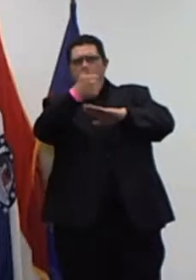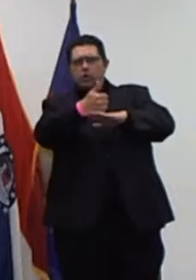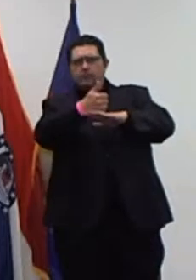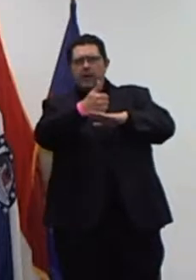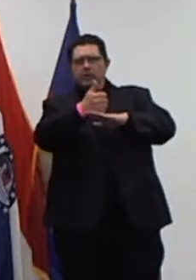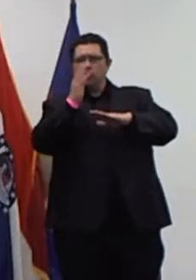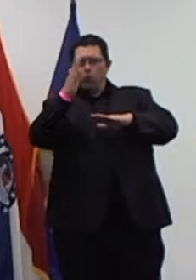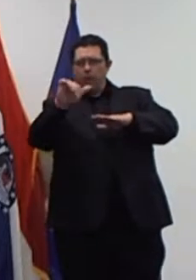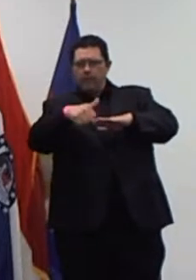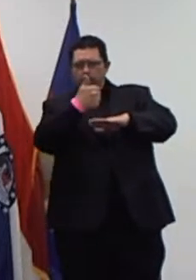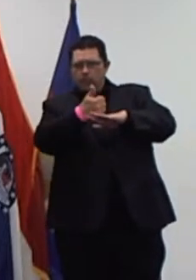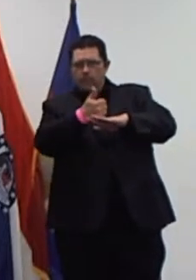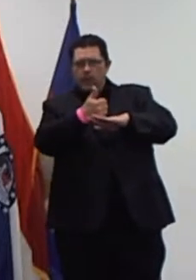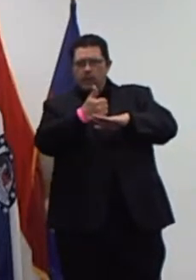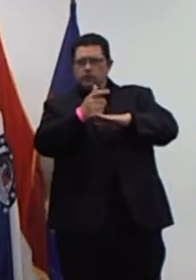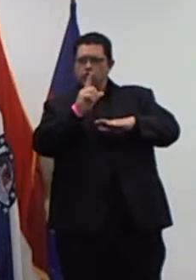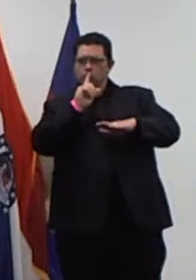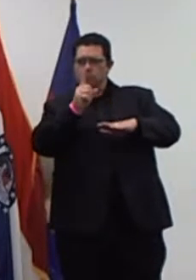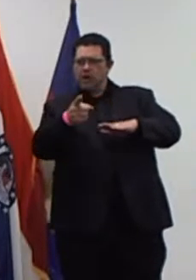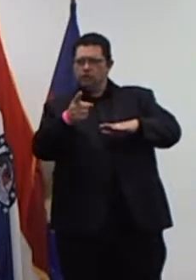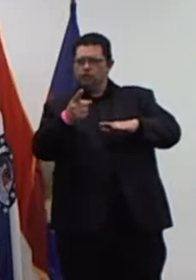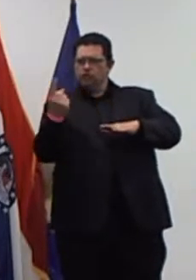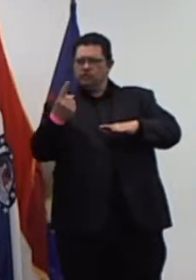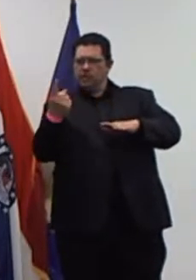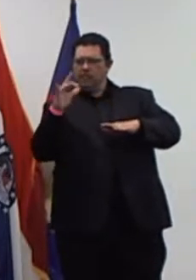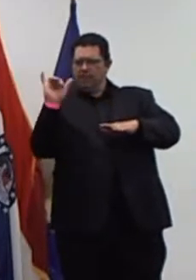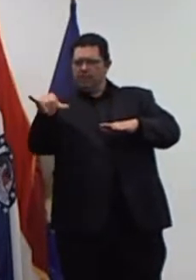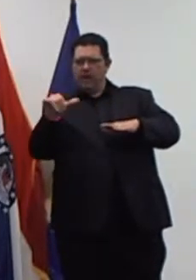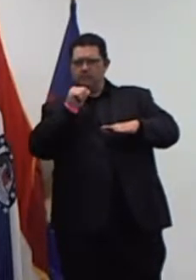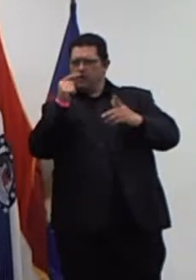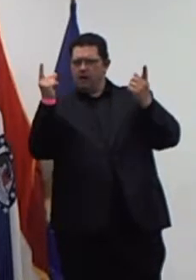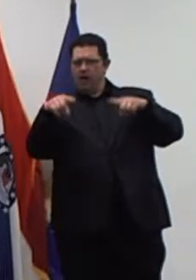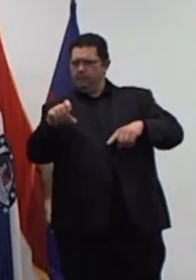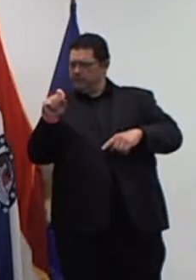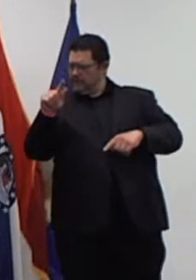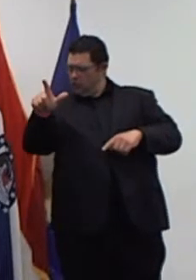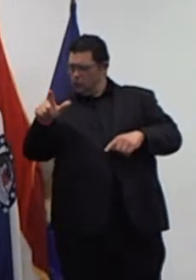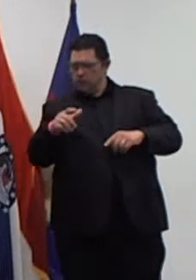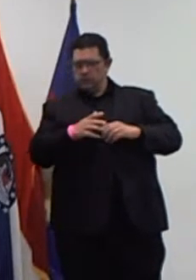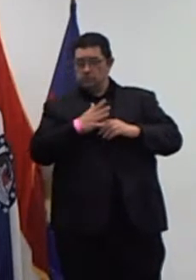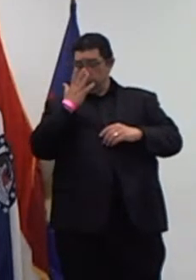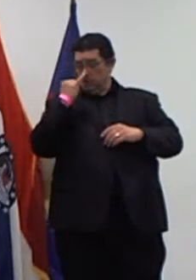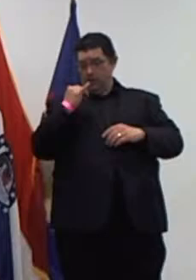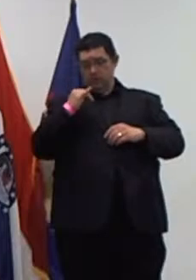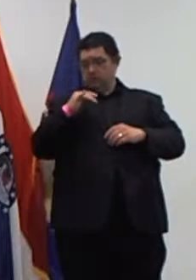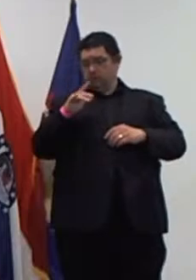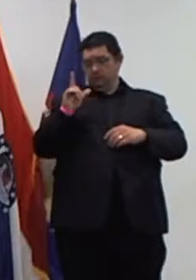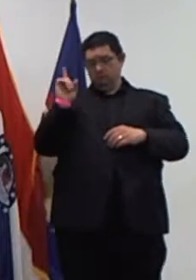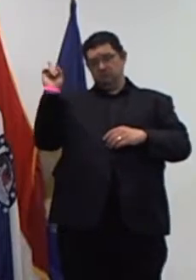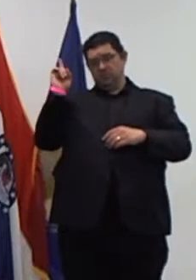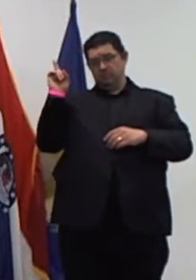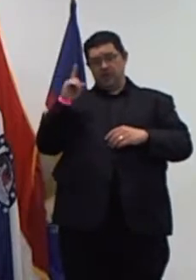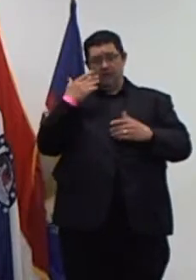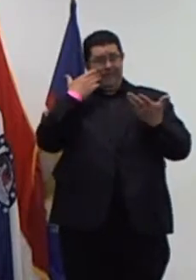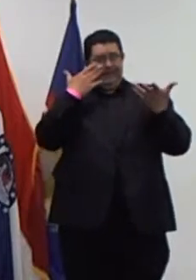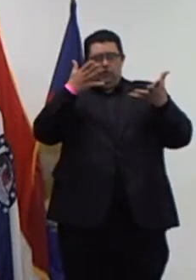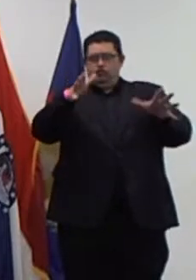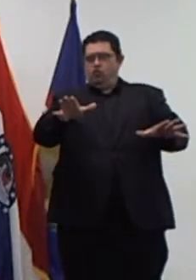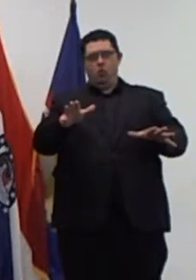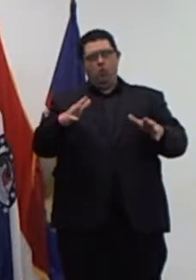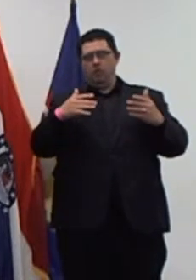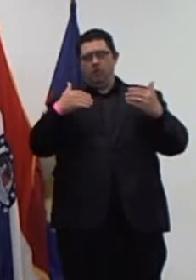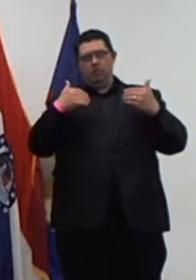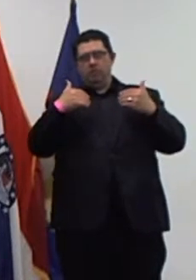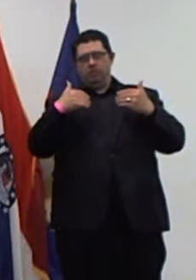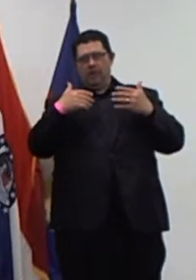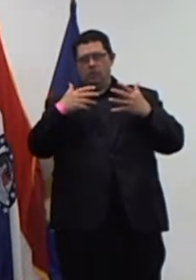place to make sure that something like that doesn't happen in St. Louis? Because in Minneapolis, they didn't know that it was going to get nearly as violent